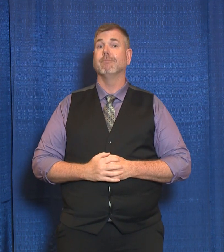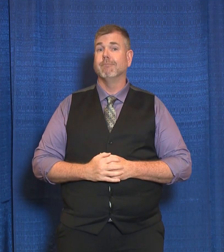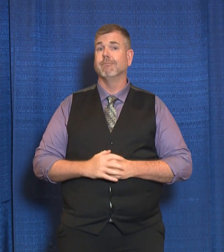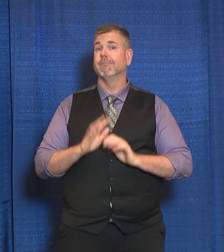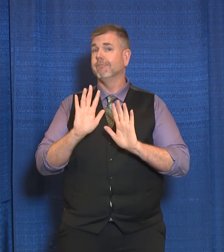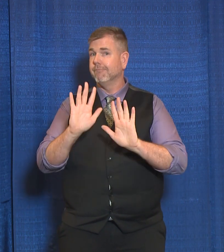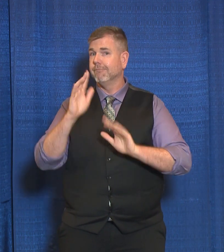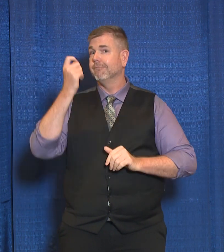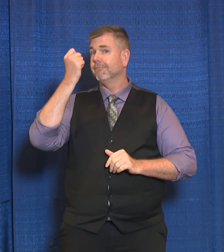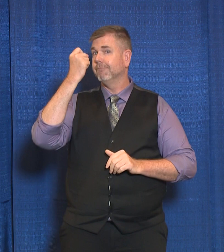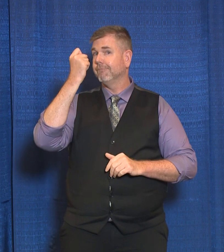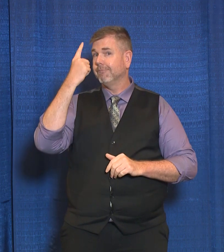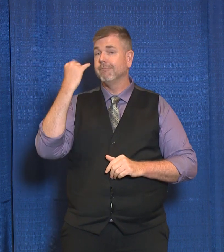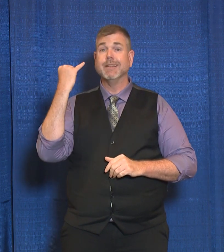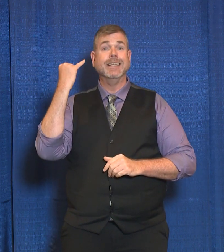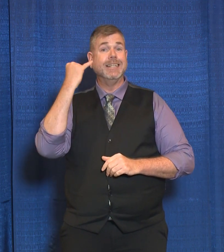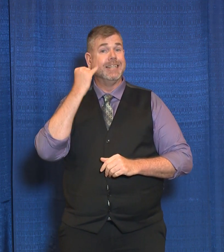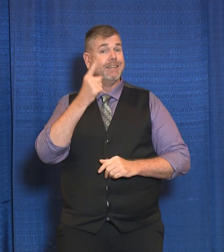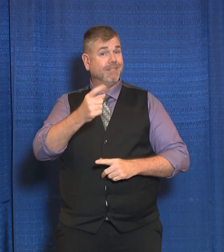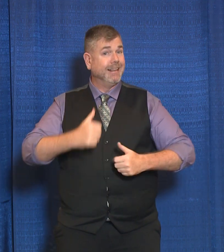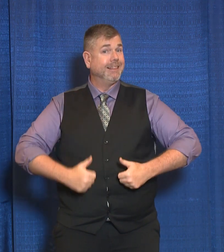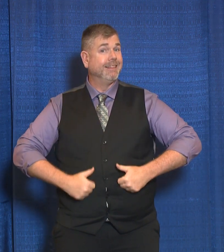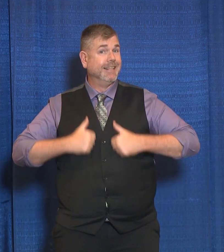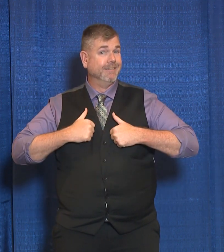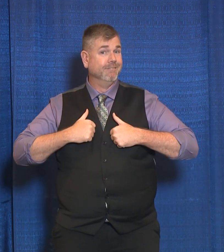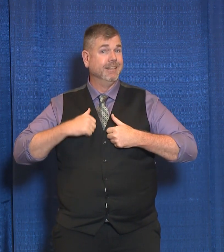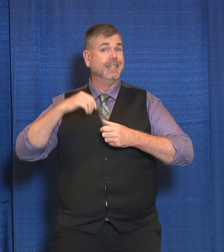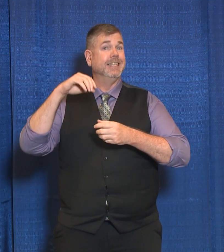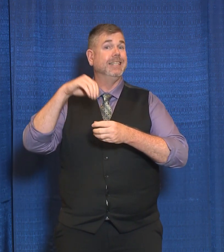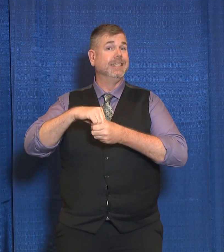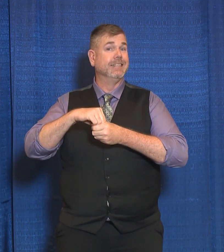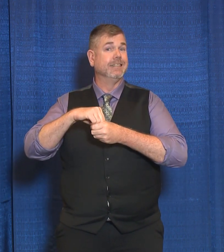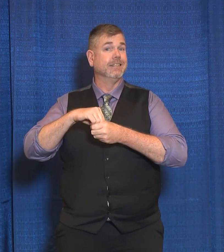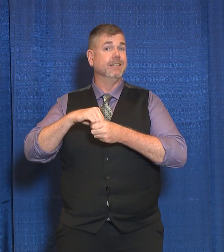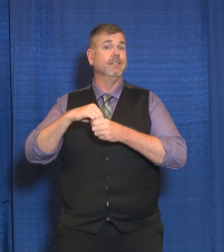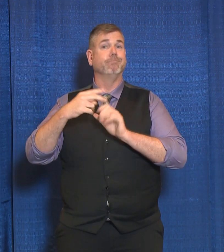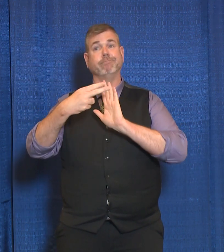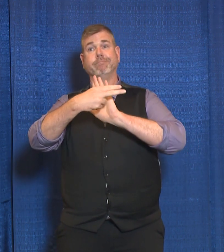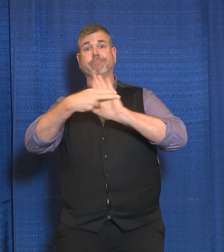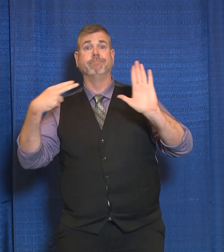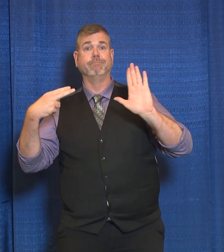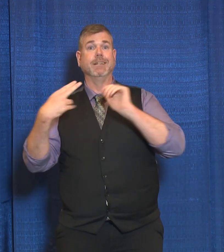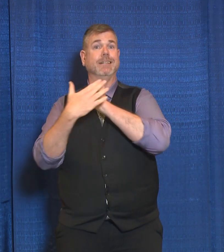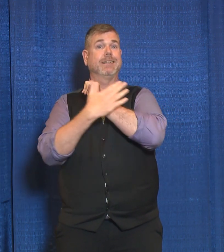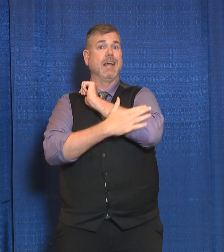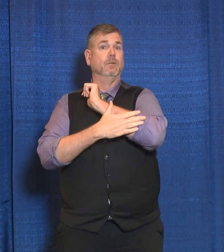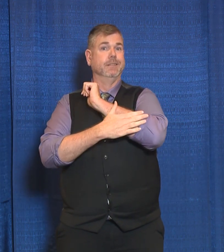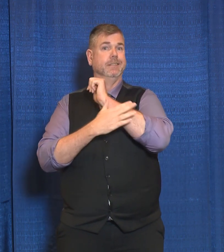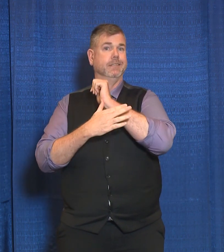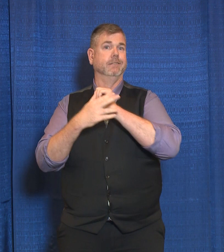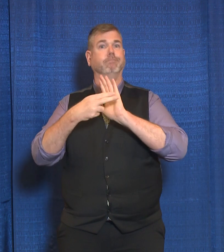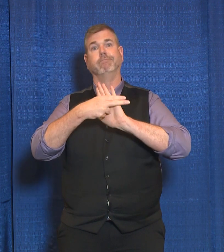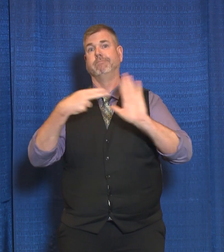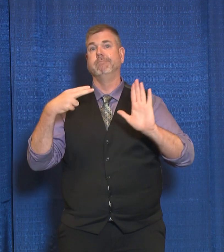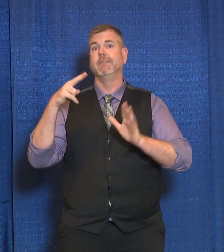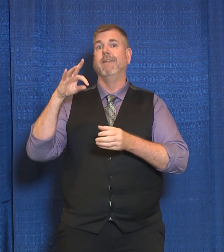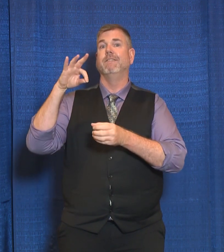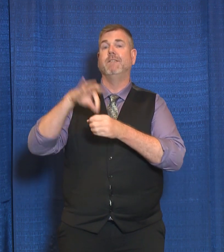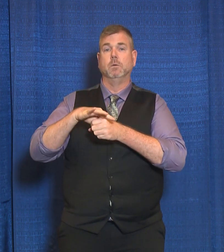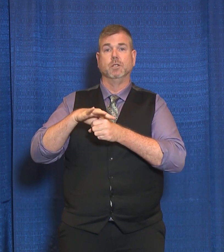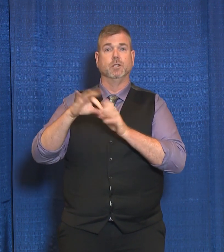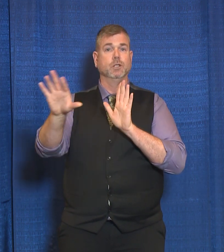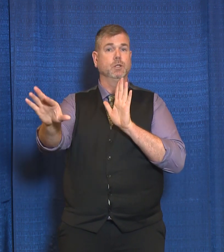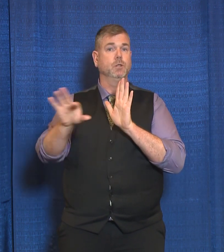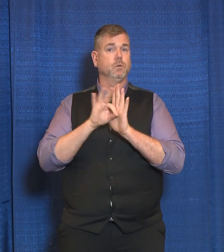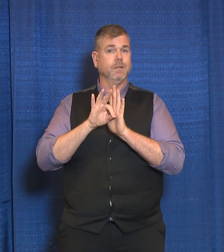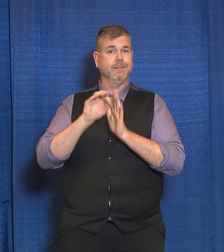Please note that if you live in a Voters' Choice Act county, VCA, you will receive a ballot in the mail even if you do not